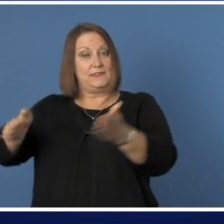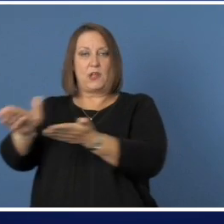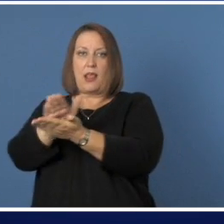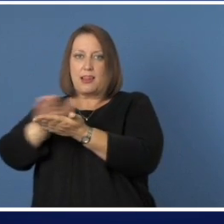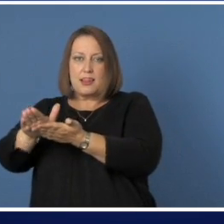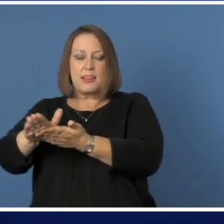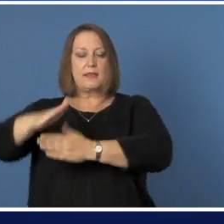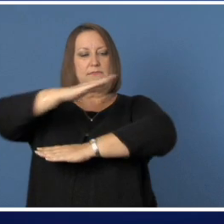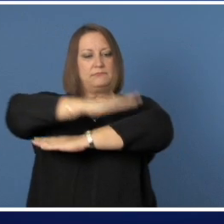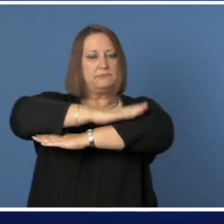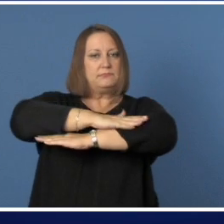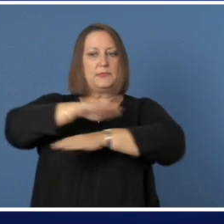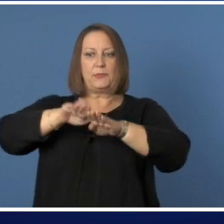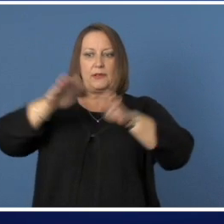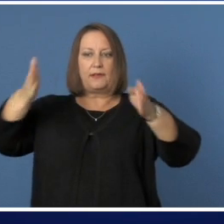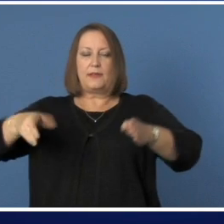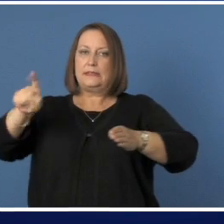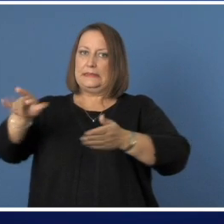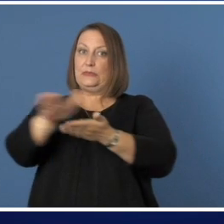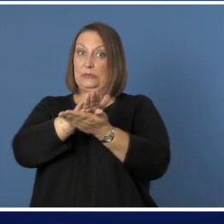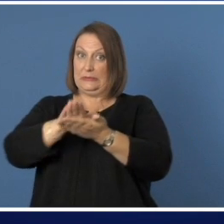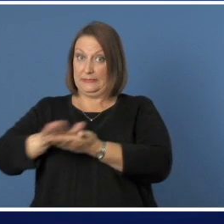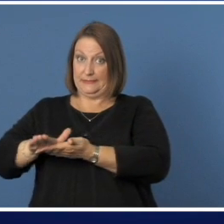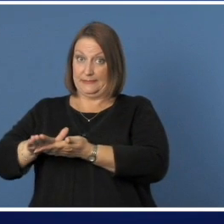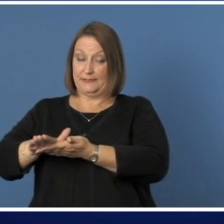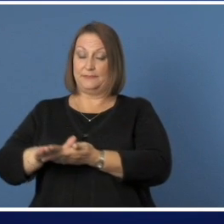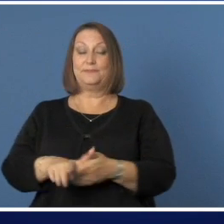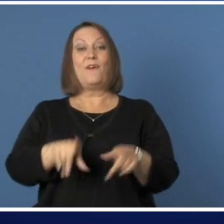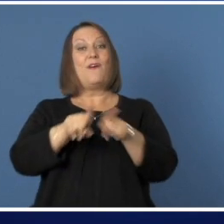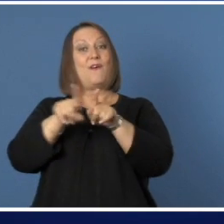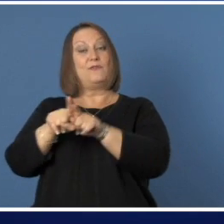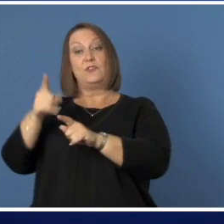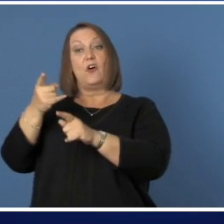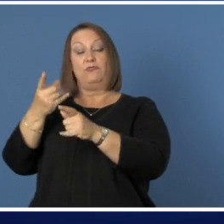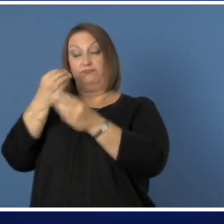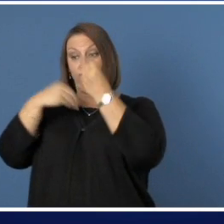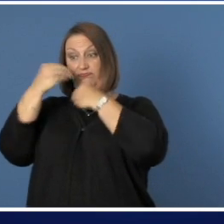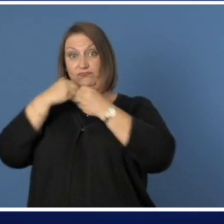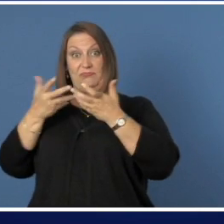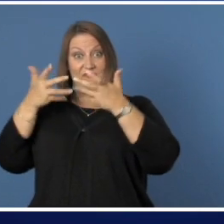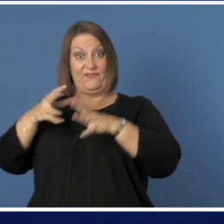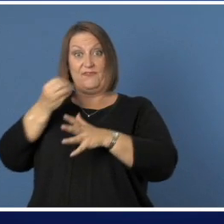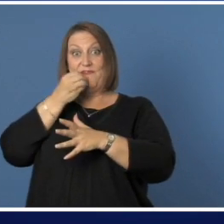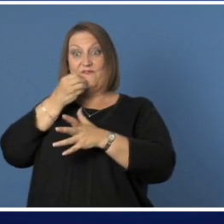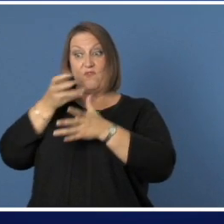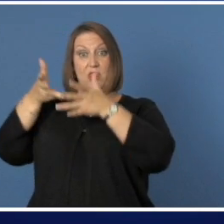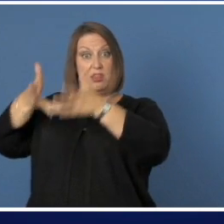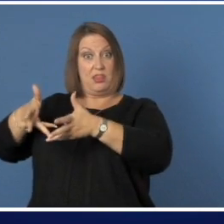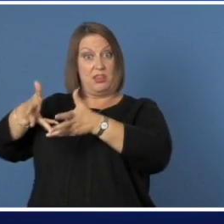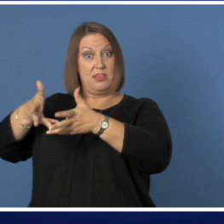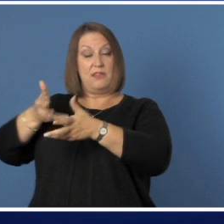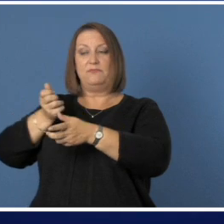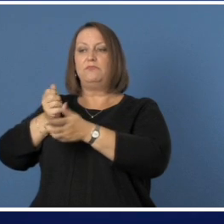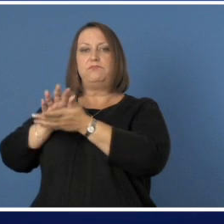when preparing meals In addition, promptly refrigerate leftovers